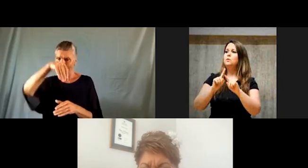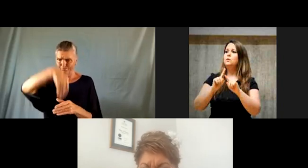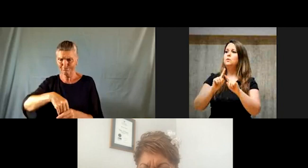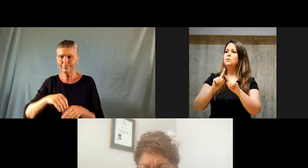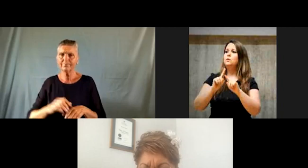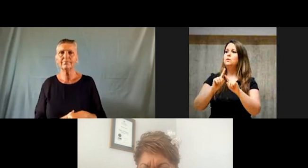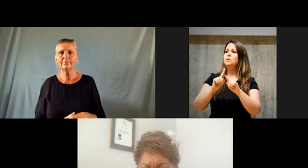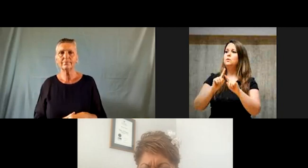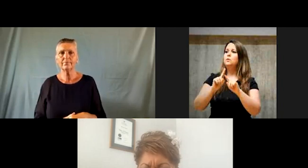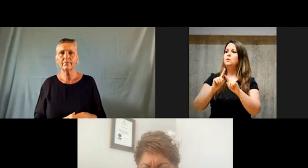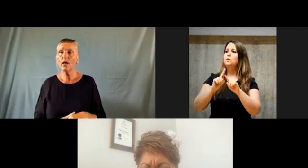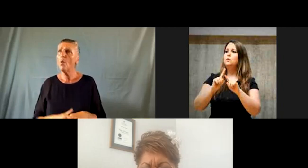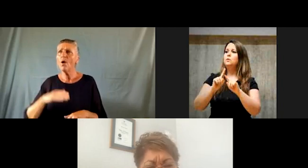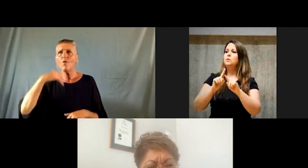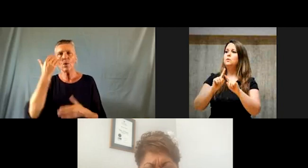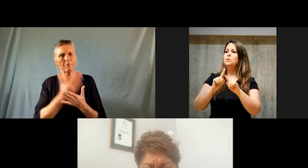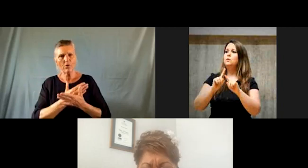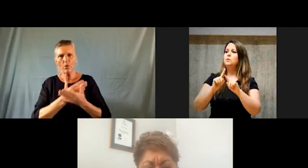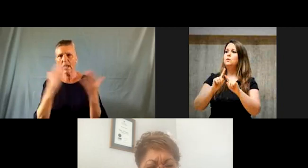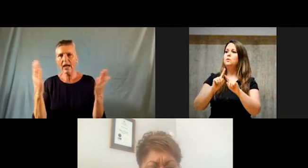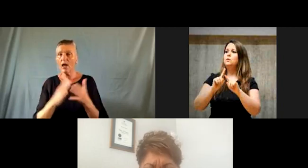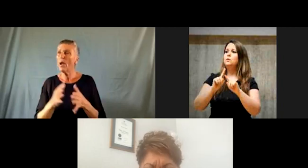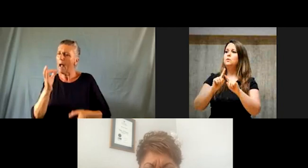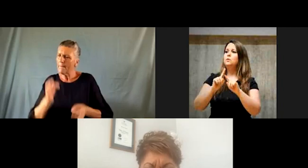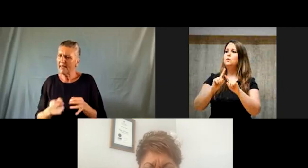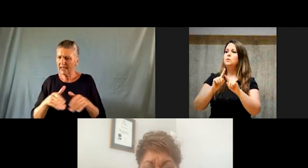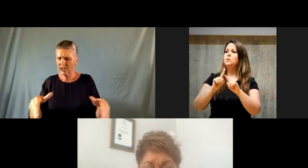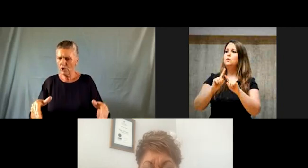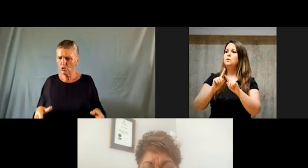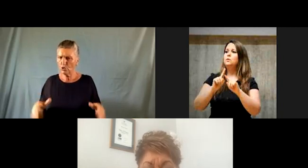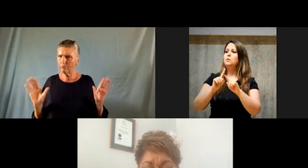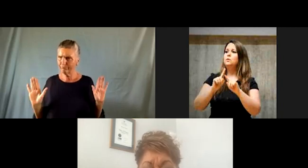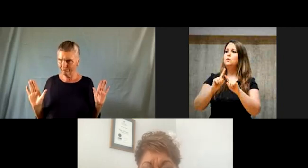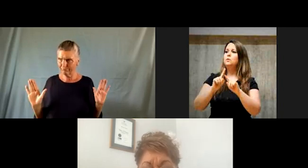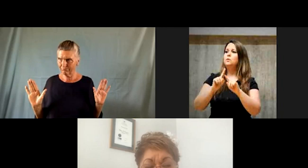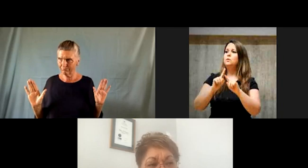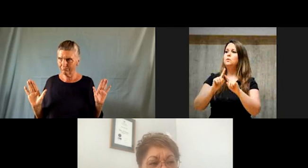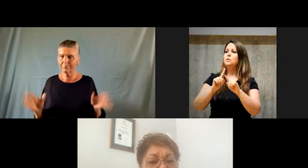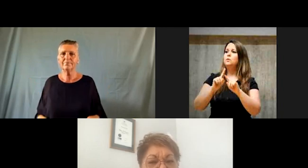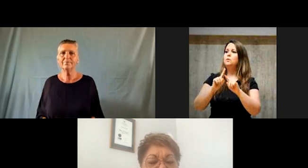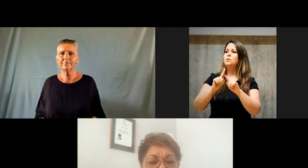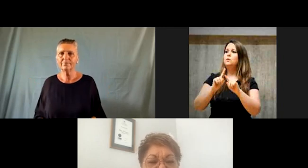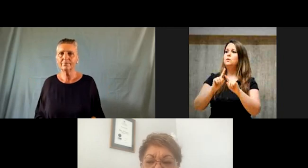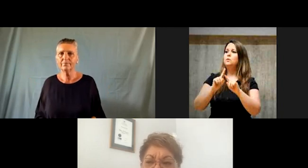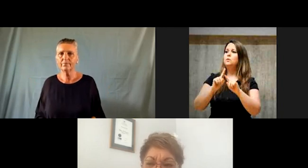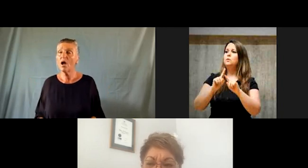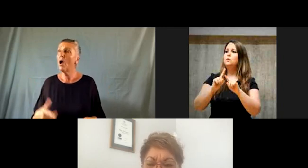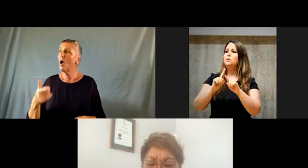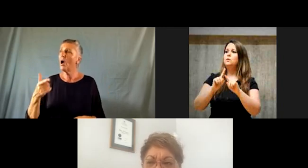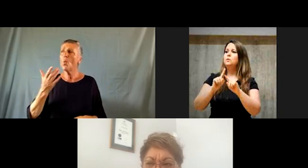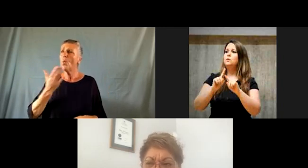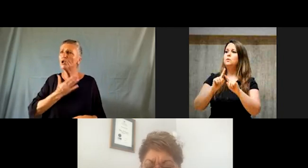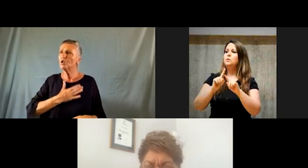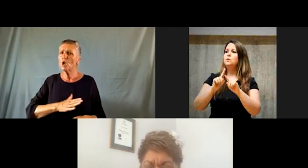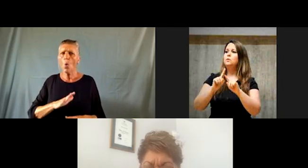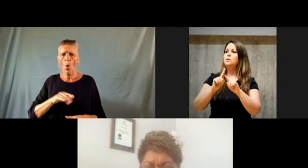we've always been very clear, we're politically neutral, and we want to continue to run a campaign about that because we do not want